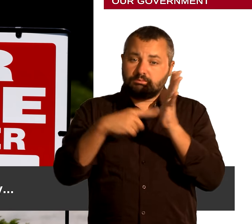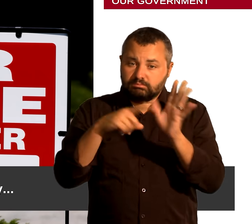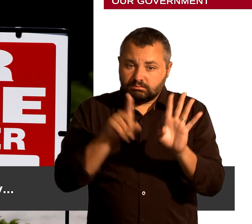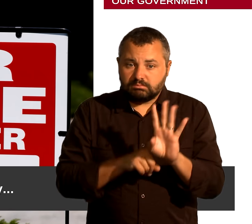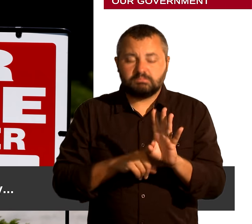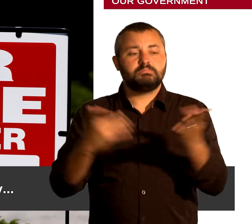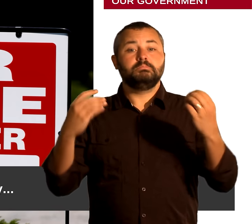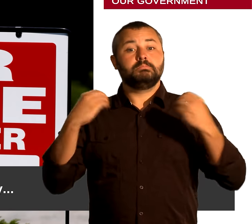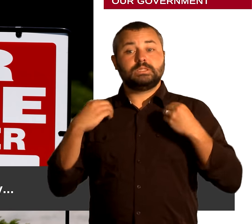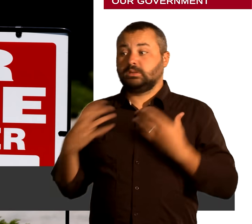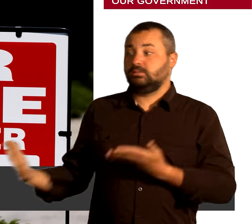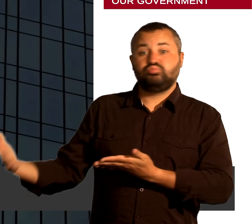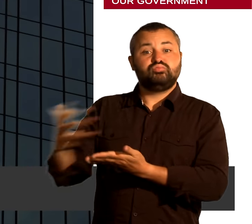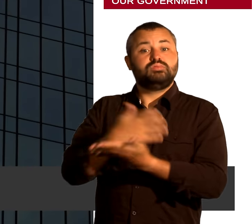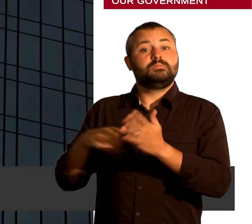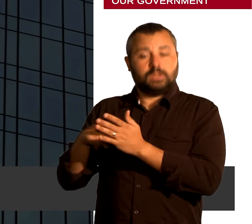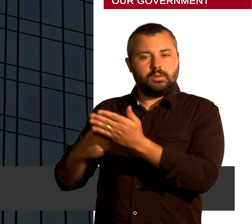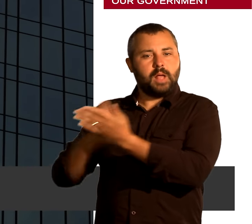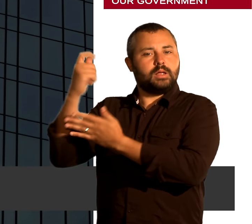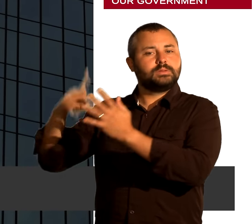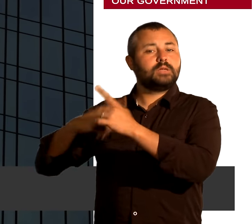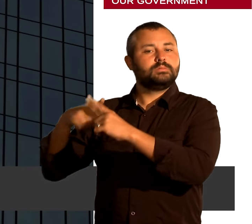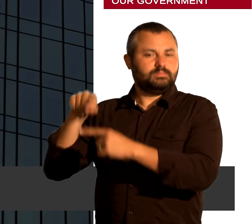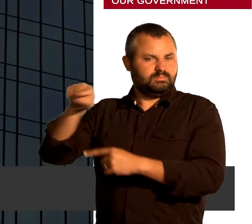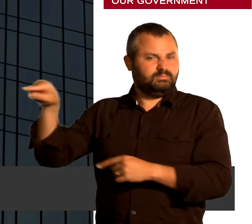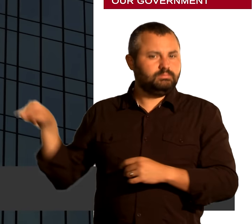Like the Stamp Duty. And Payroll Tax.